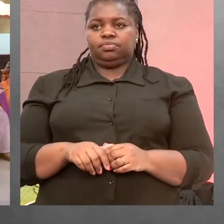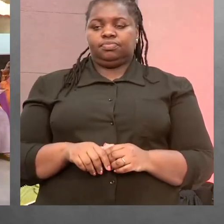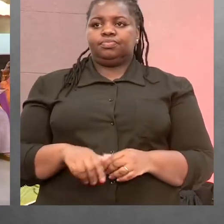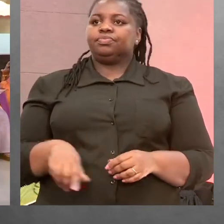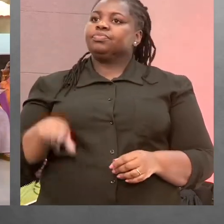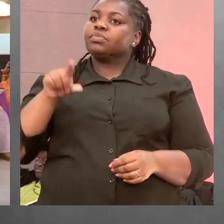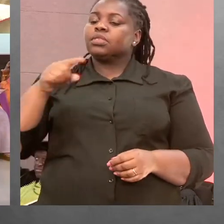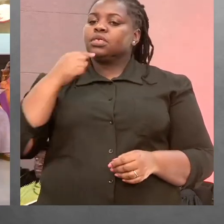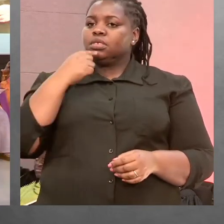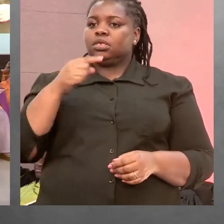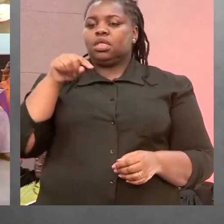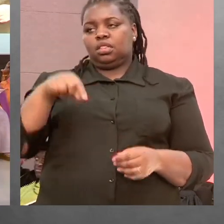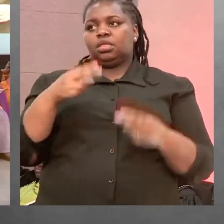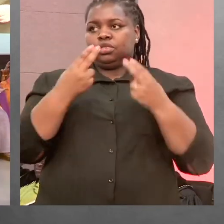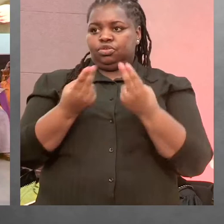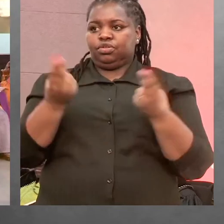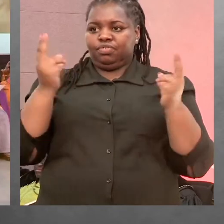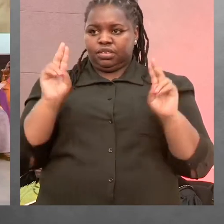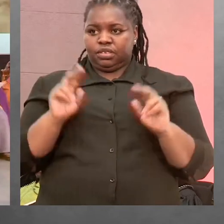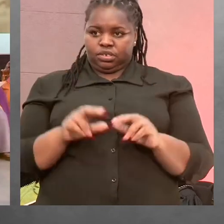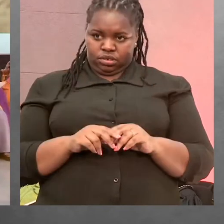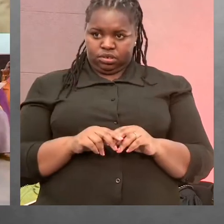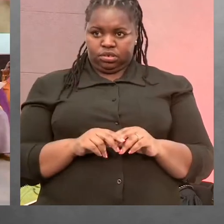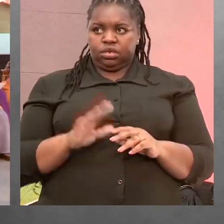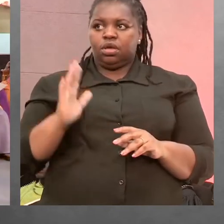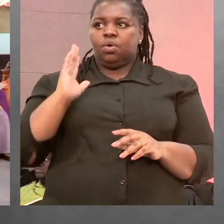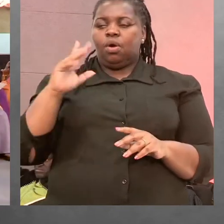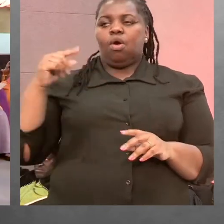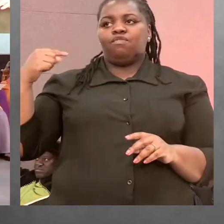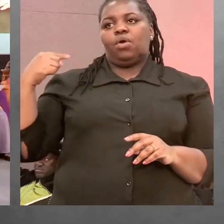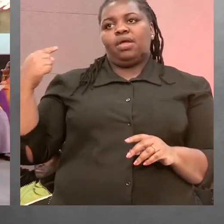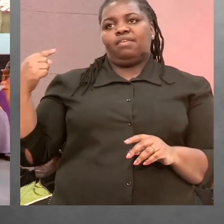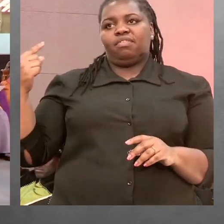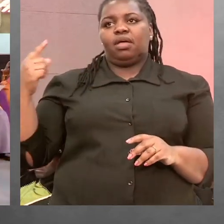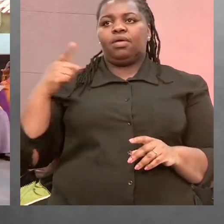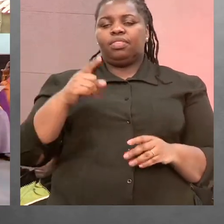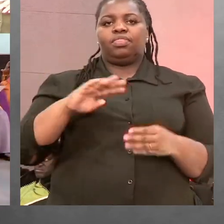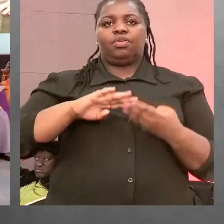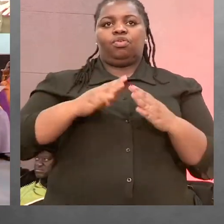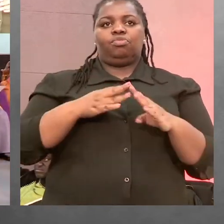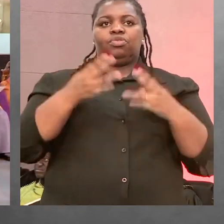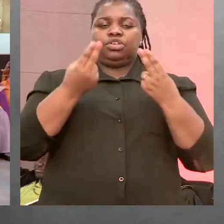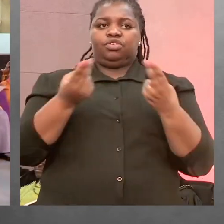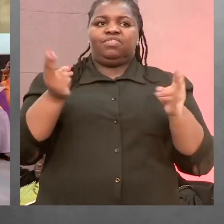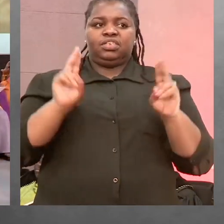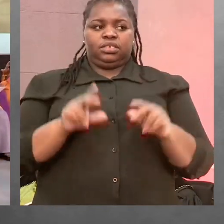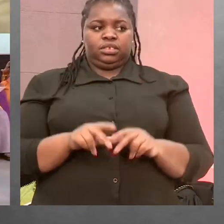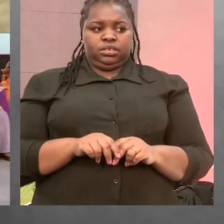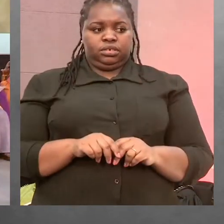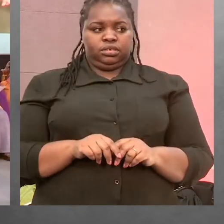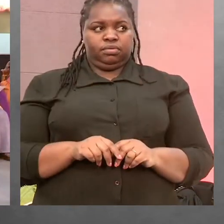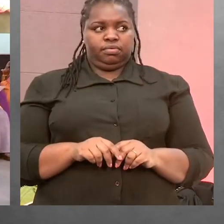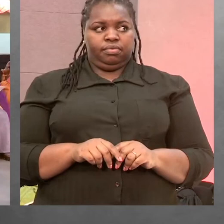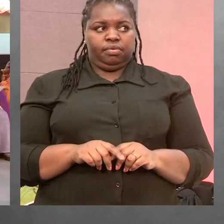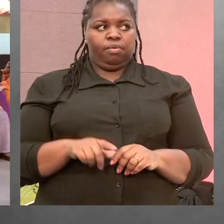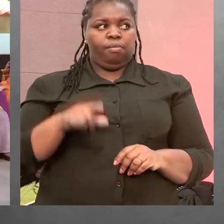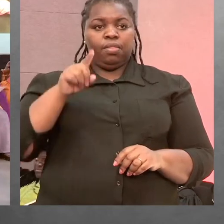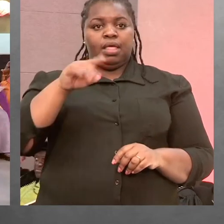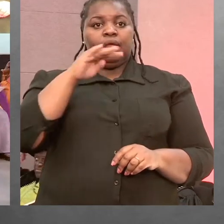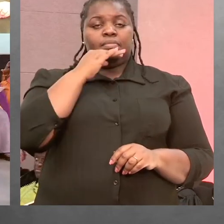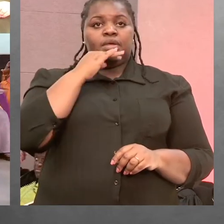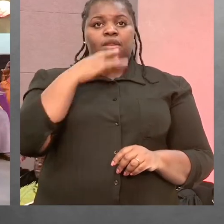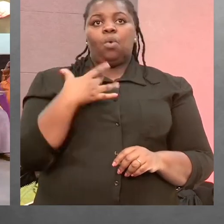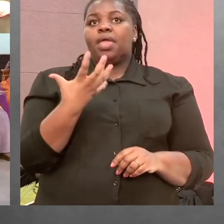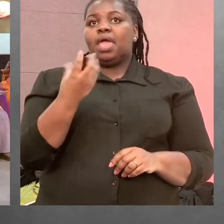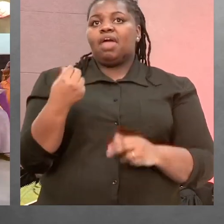Therefore, this says this university will forever be a community university. It means that we have